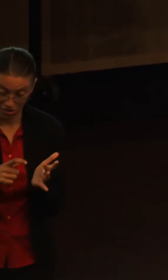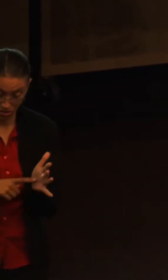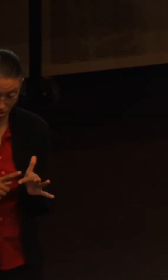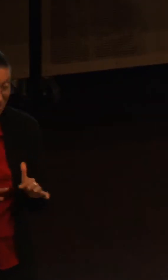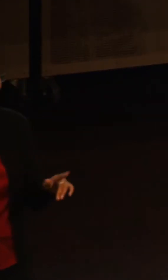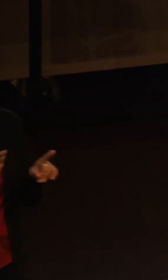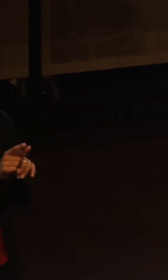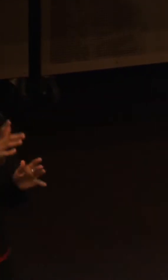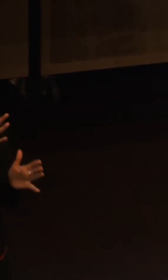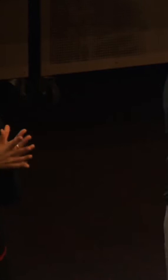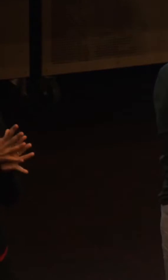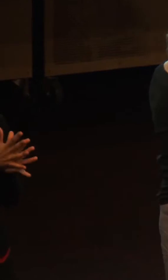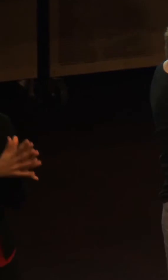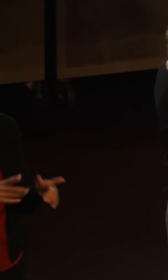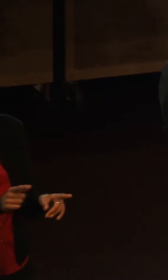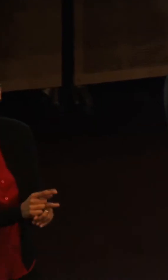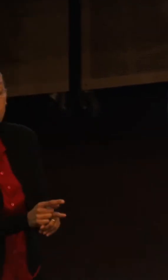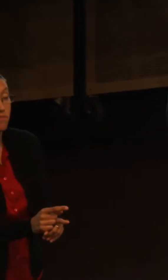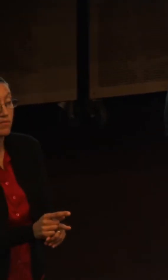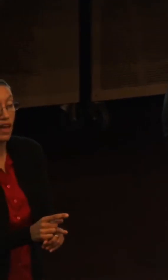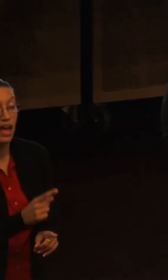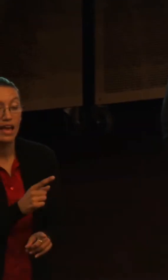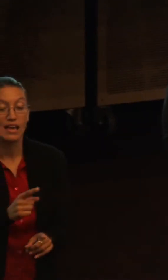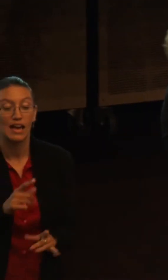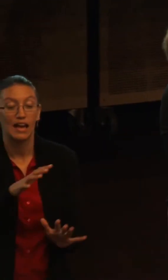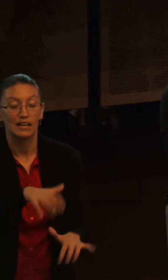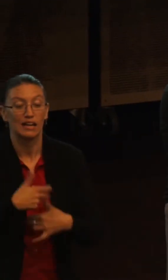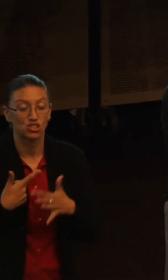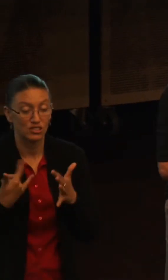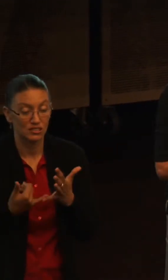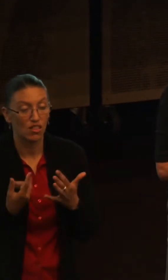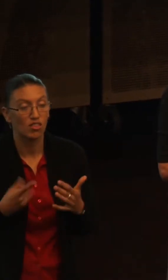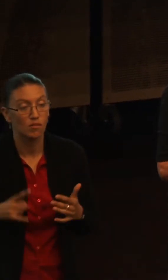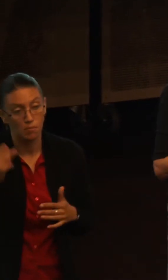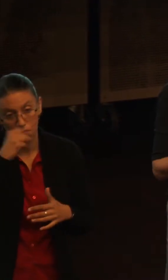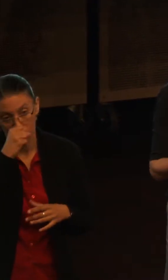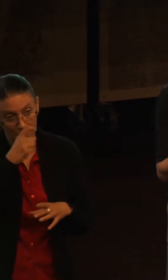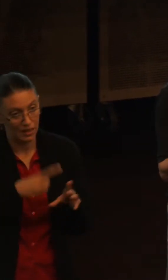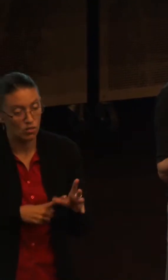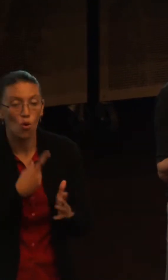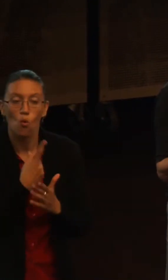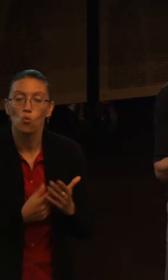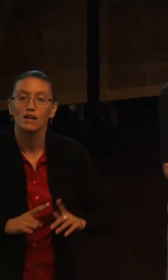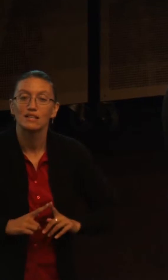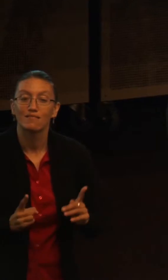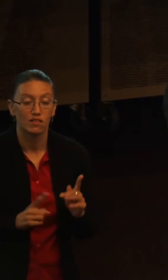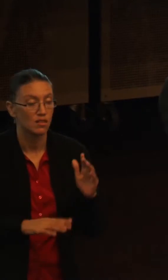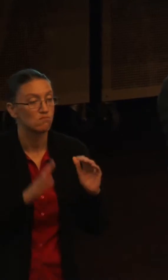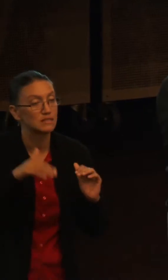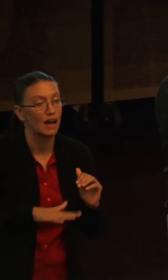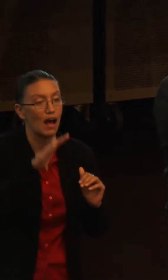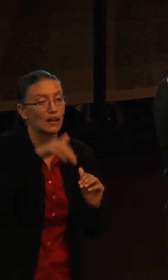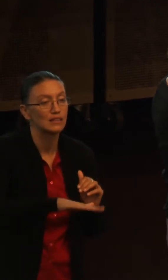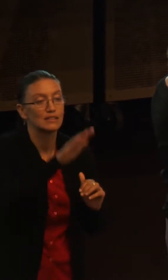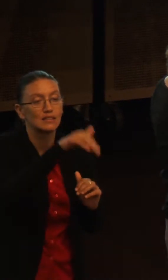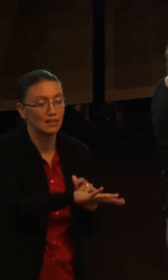same meaning, okay? In he catches the piggy. The only difference is the prosodic context,